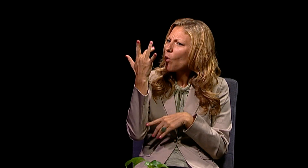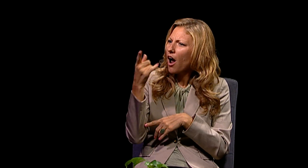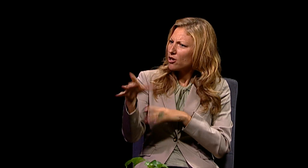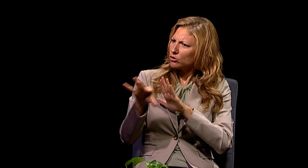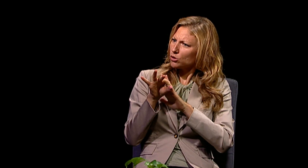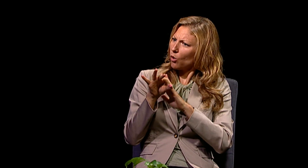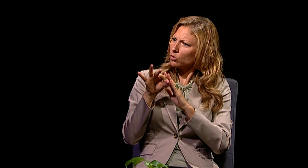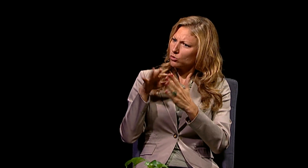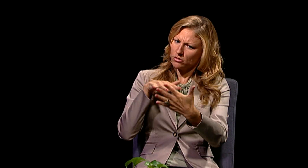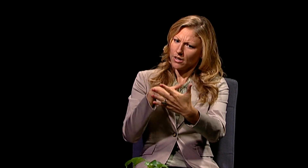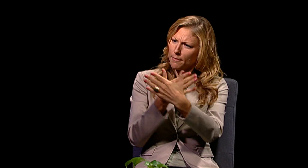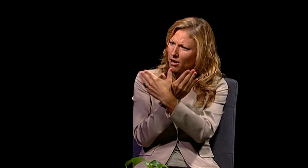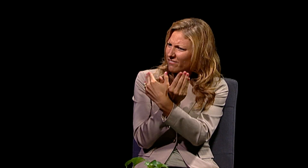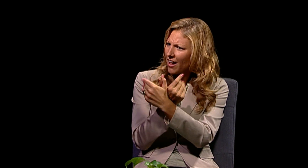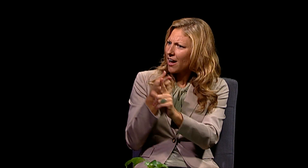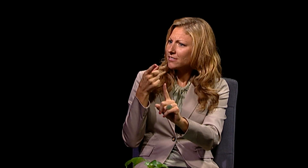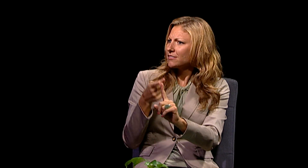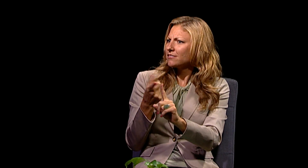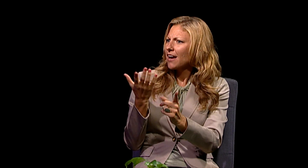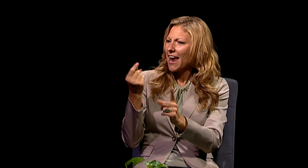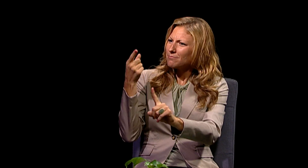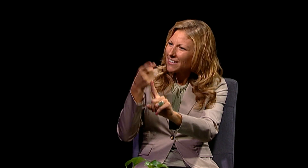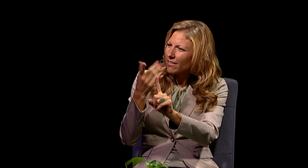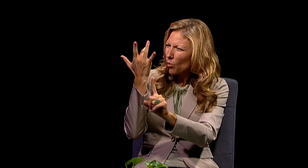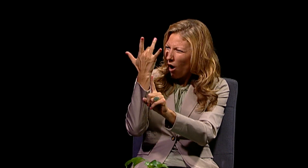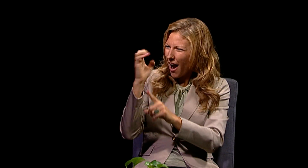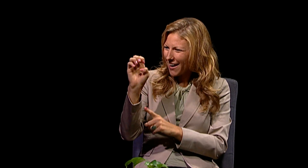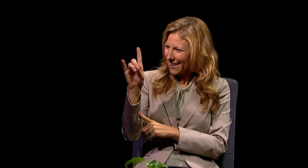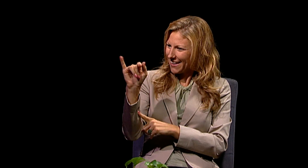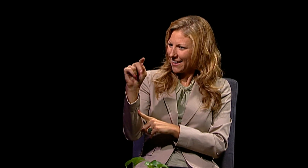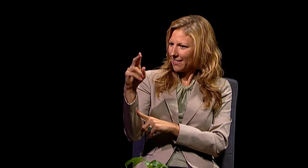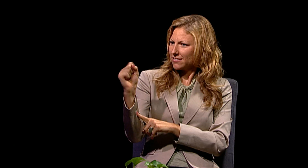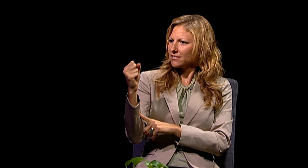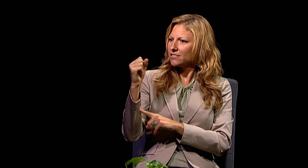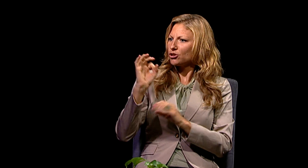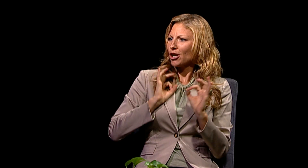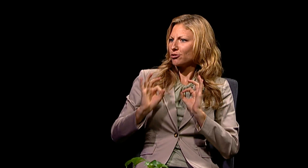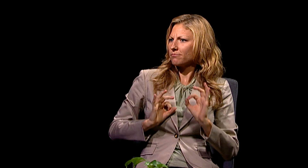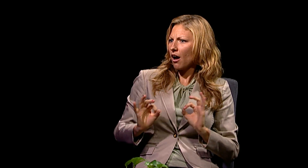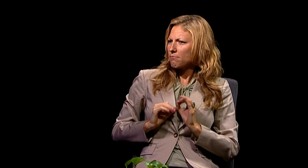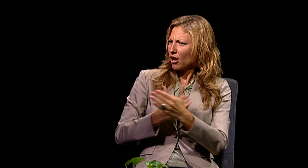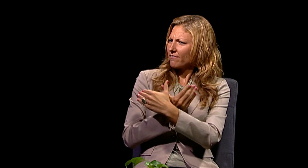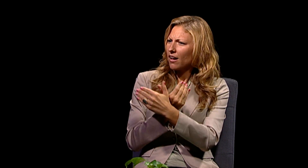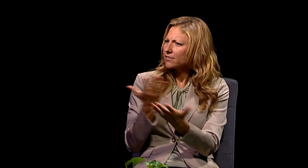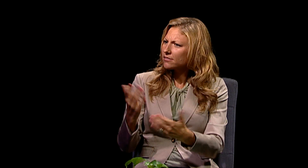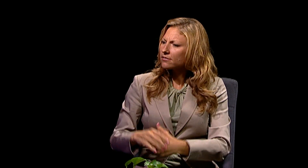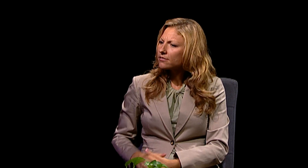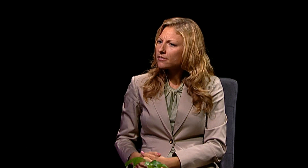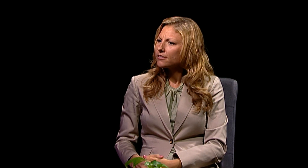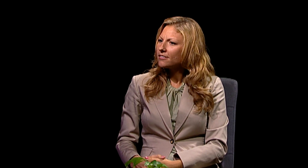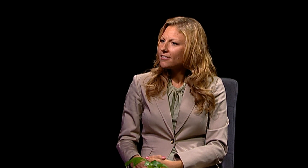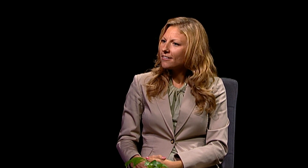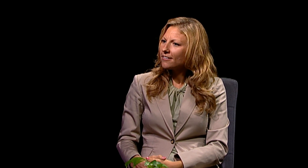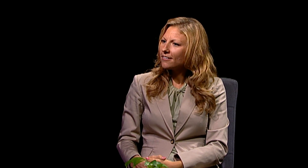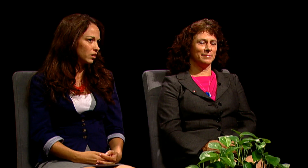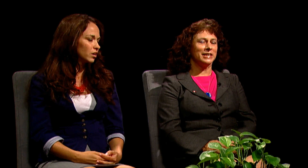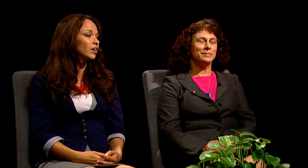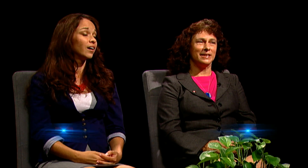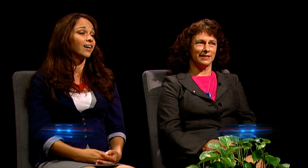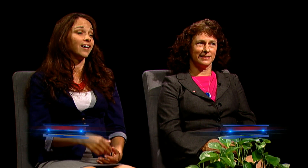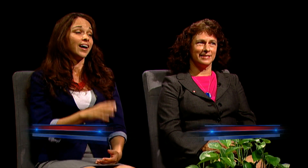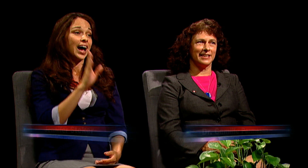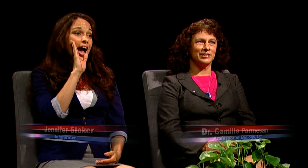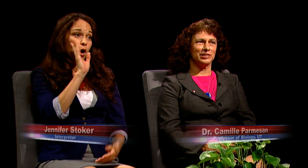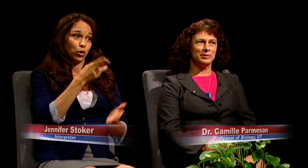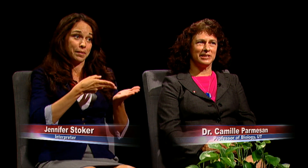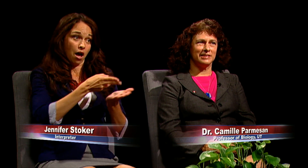our viewers are thinking the same thing. So I'm wondering, why did you choose butterflies, and specifically the Edith checkerspot butterflies? Well, I'm going to